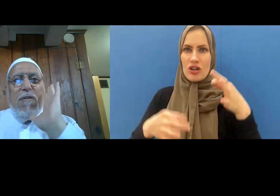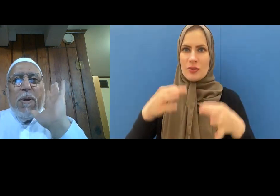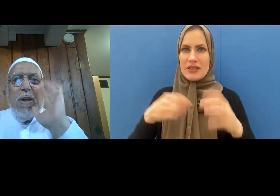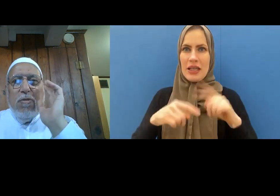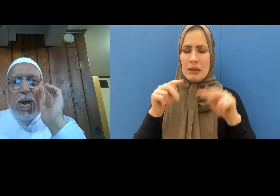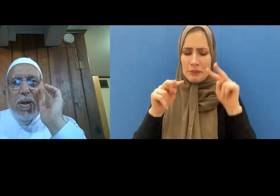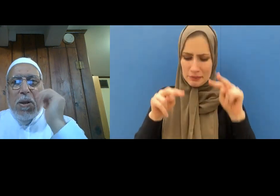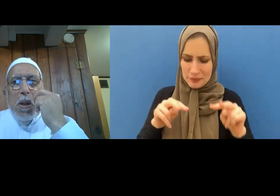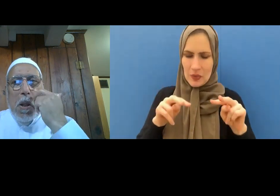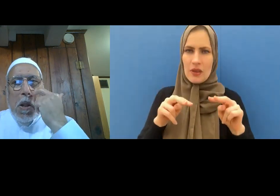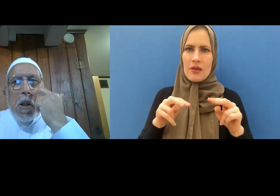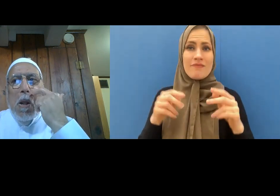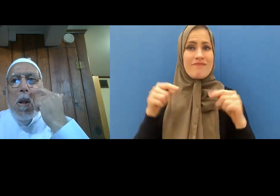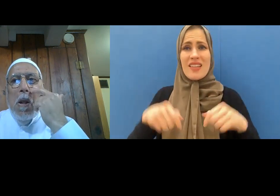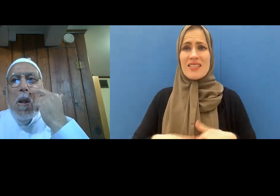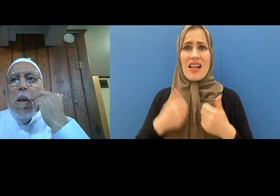life, everybody is free.